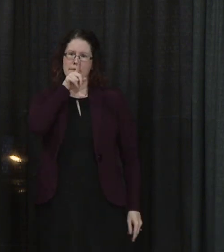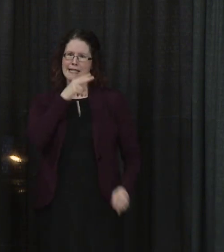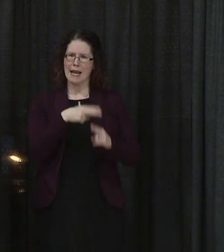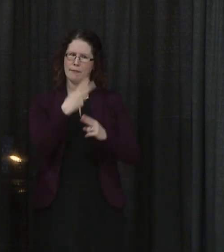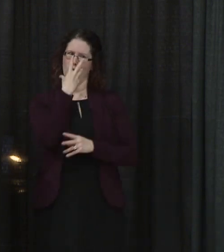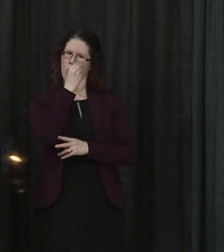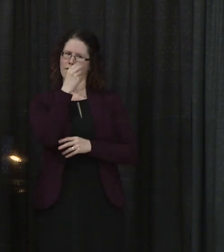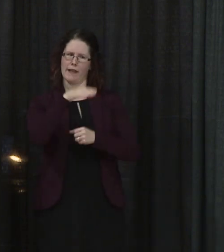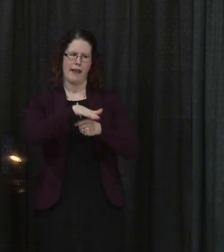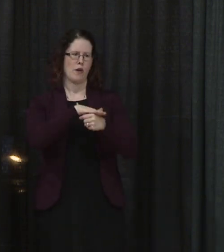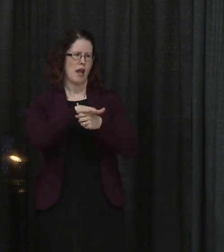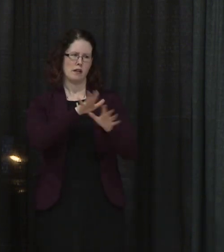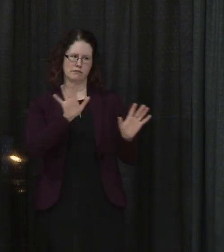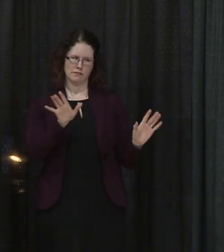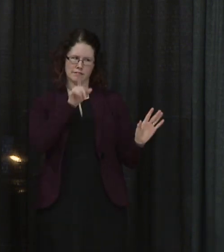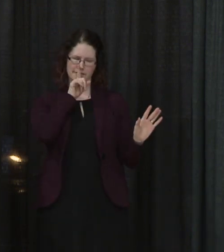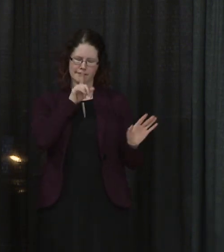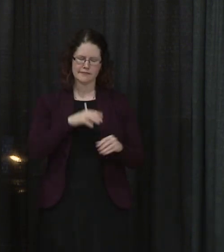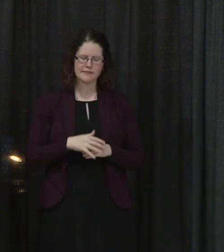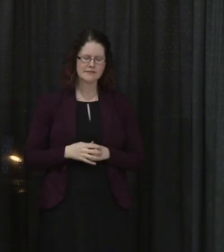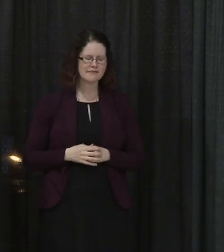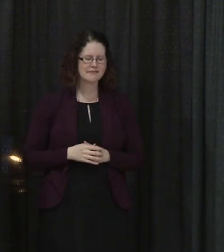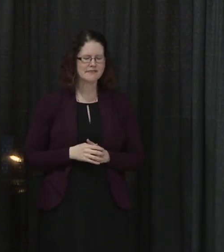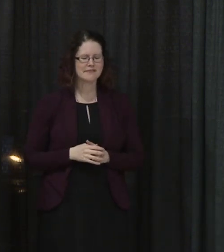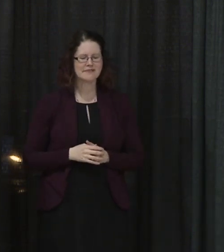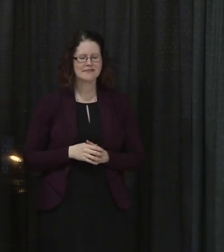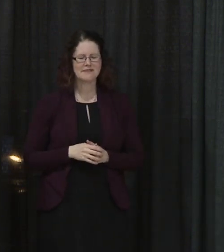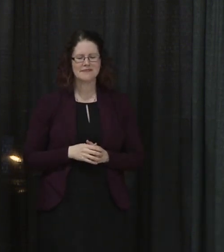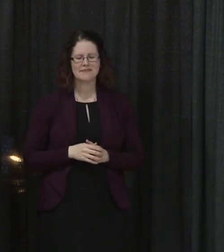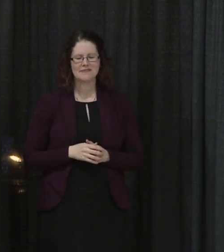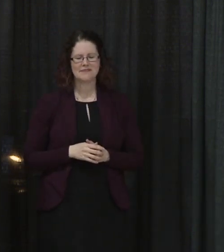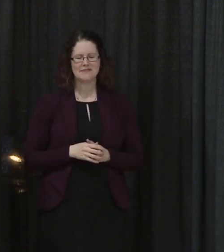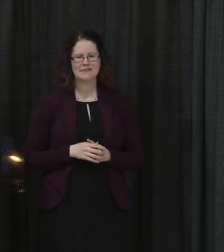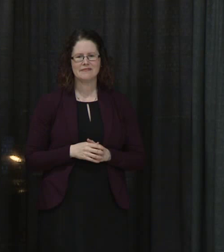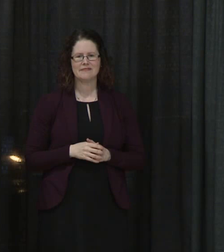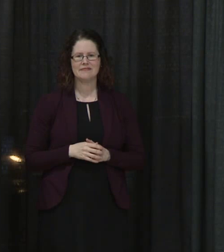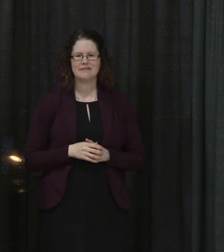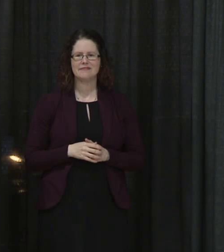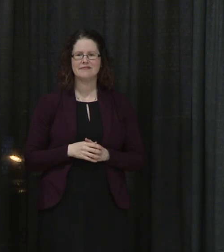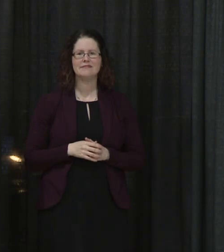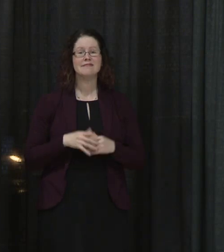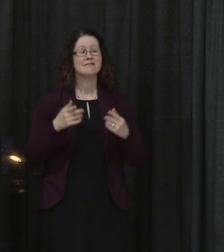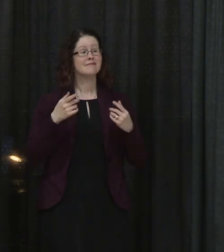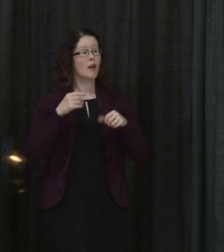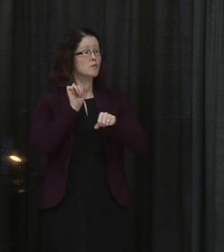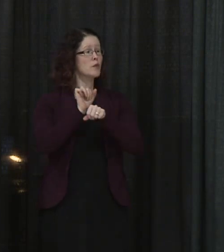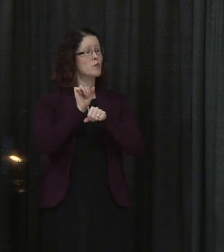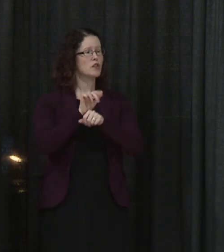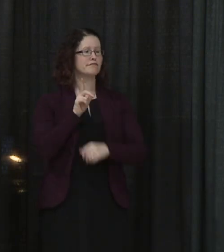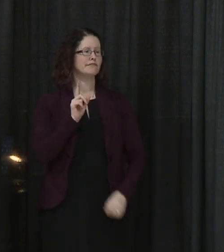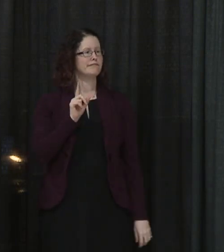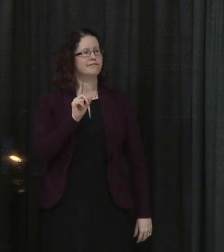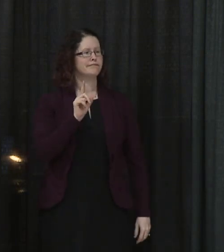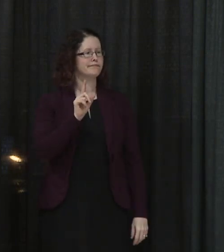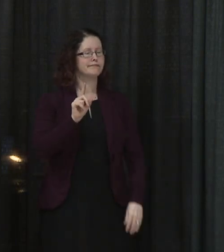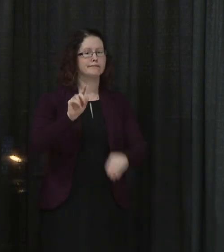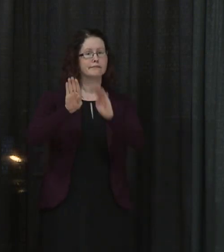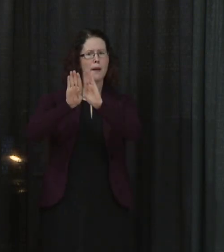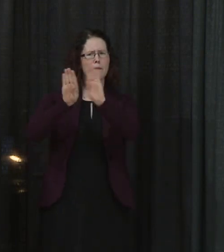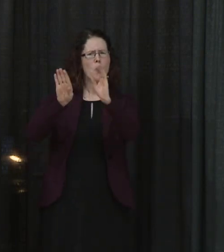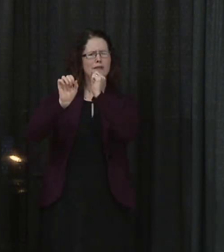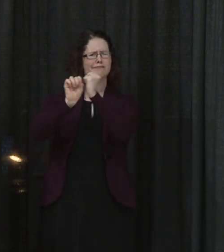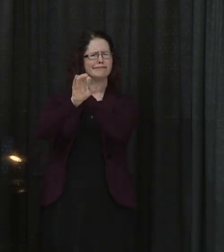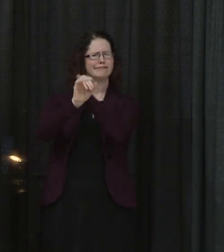say. While at work one day, I saw on a bulletin board an advertisement for a first aid